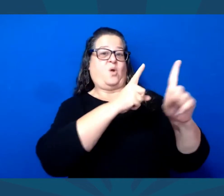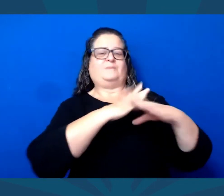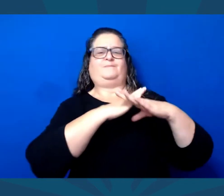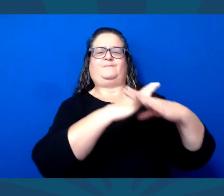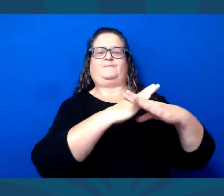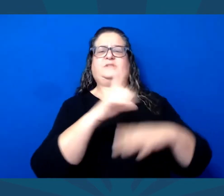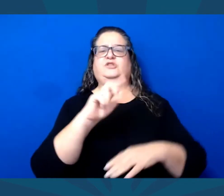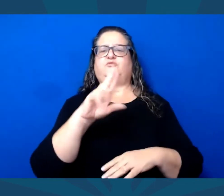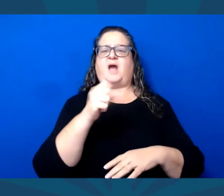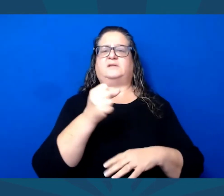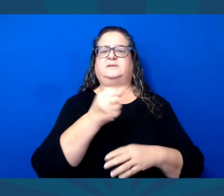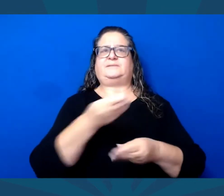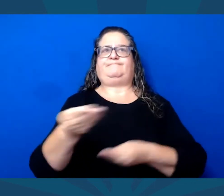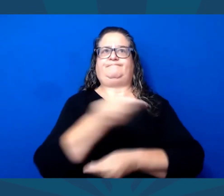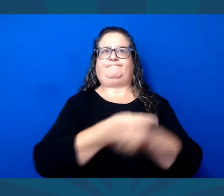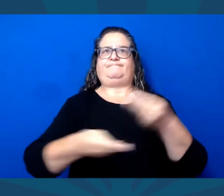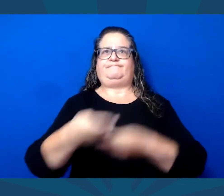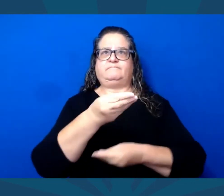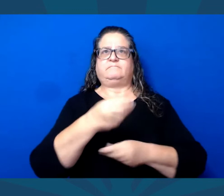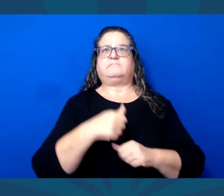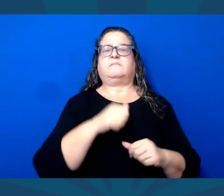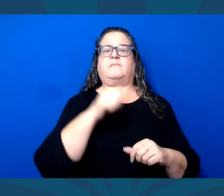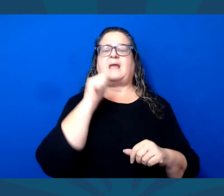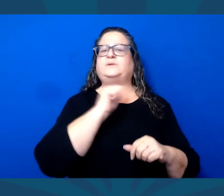a counter-drug mission on the Arizona border,